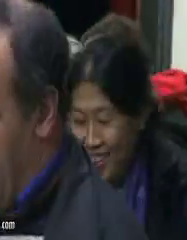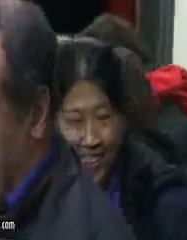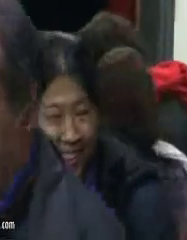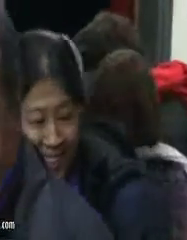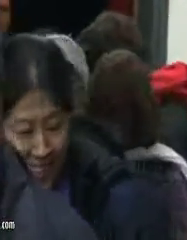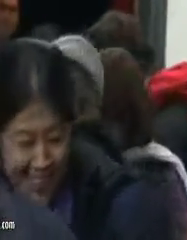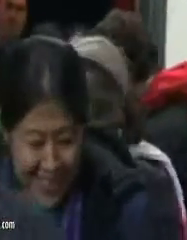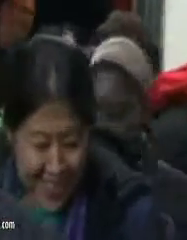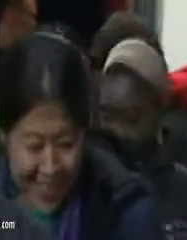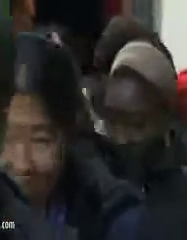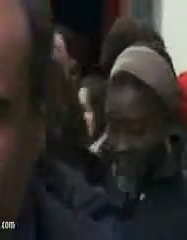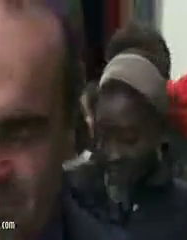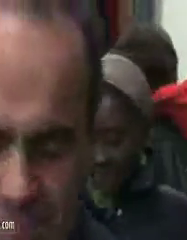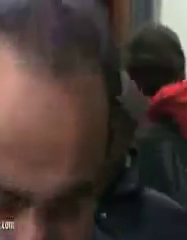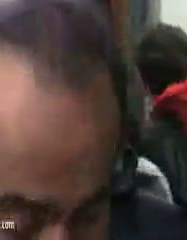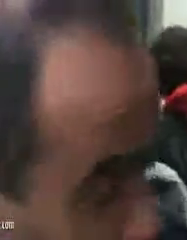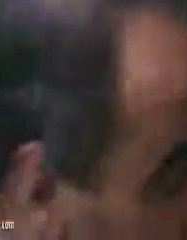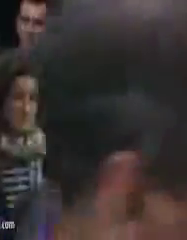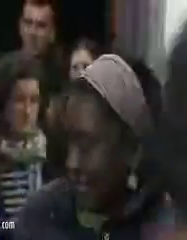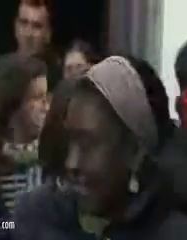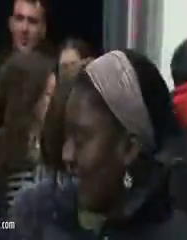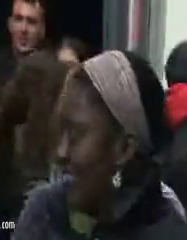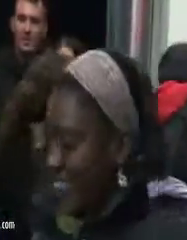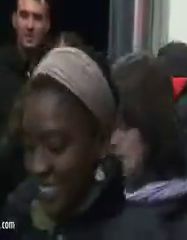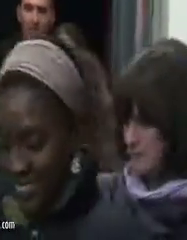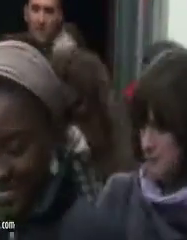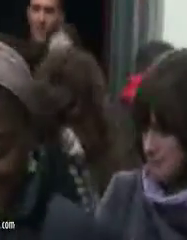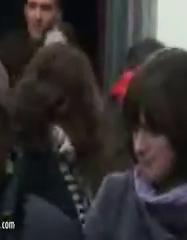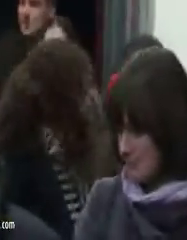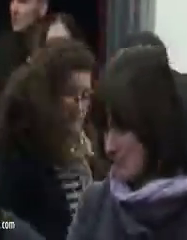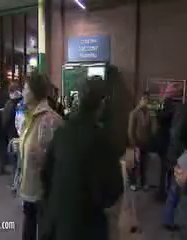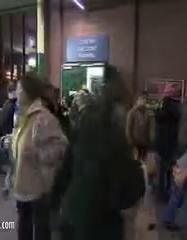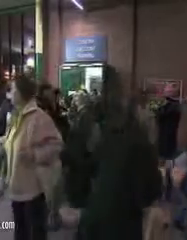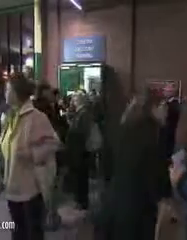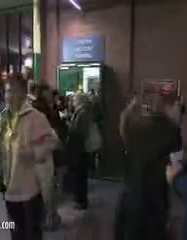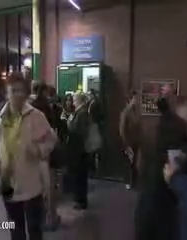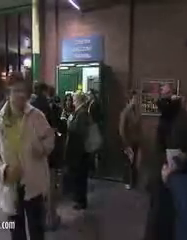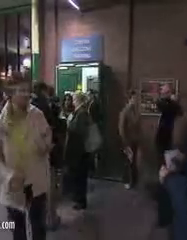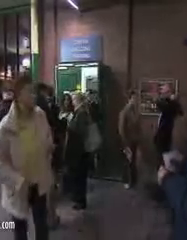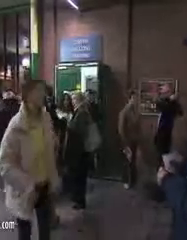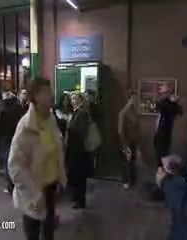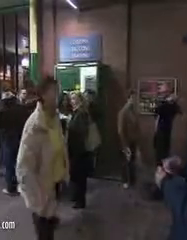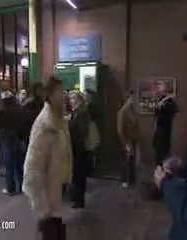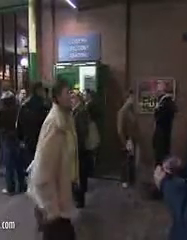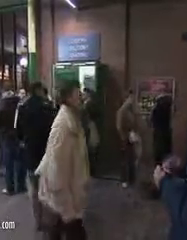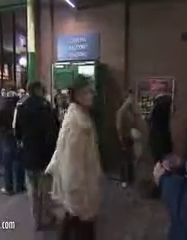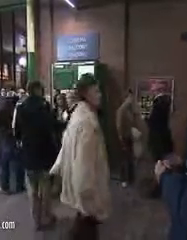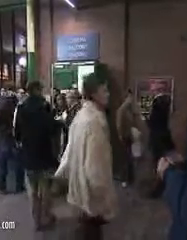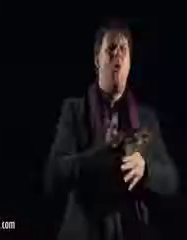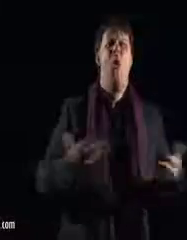Film Festival showcases some of the world's best, who sadly struggle to achieve mainstream exposure for their work.